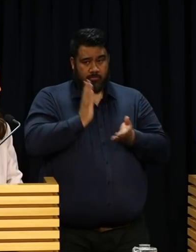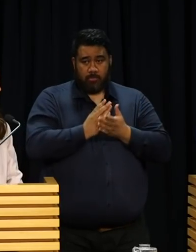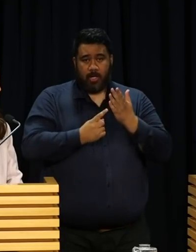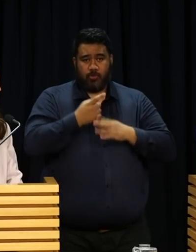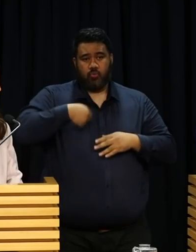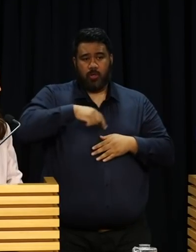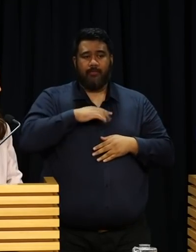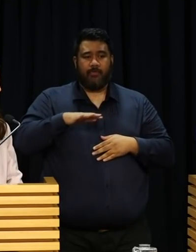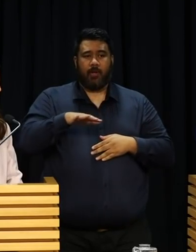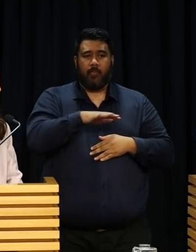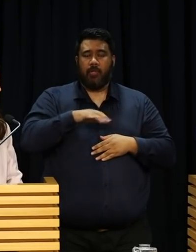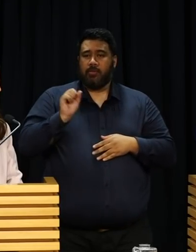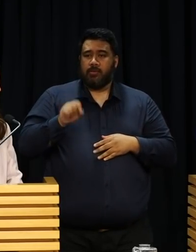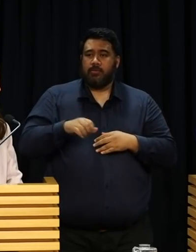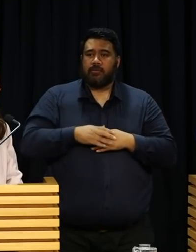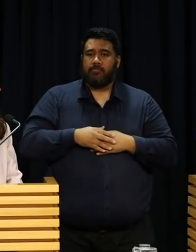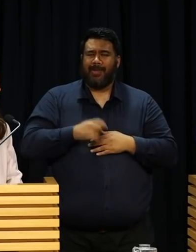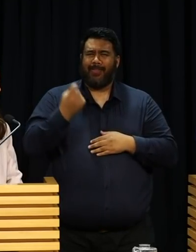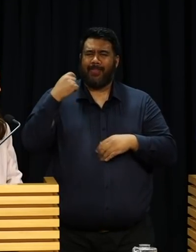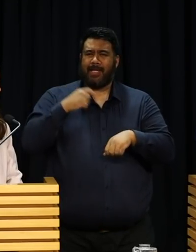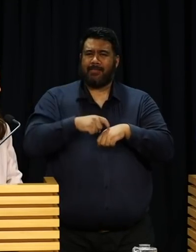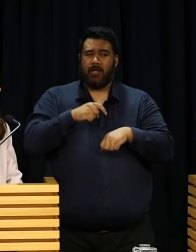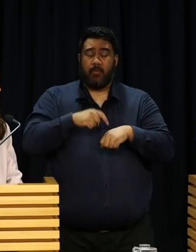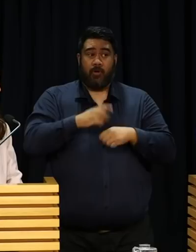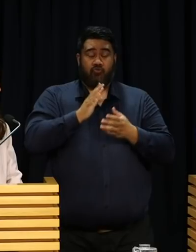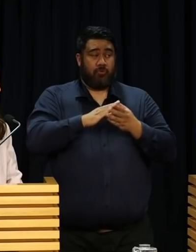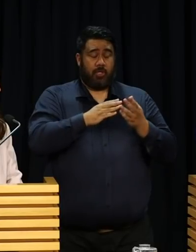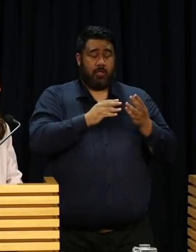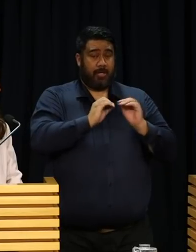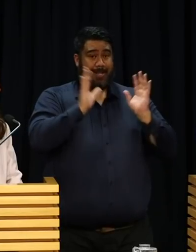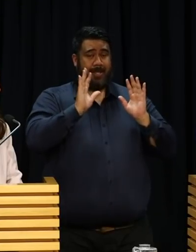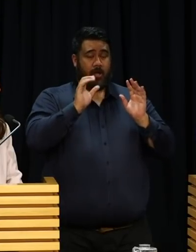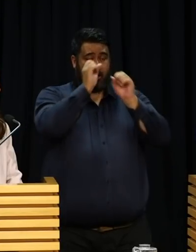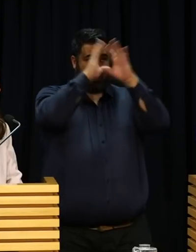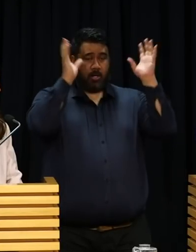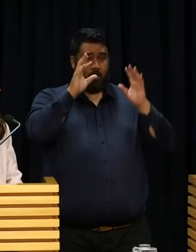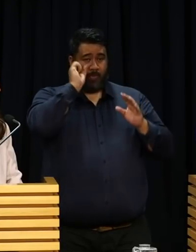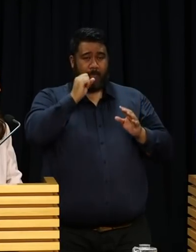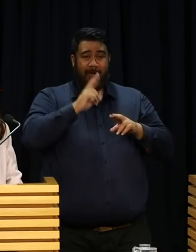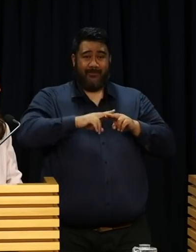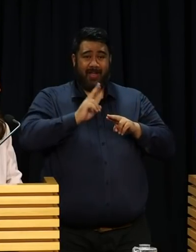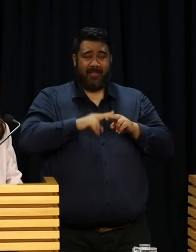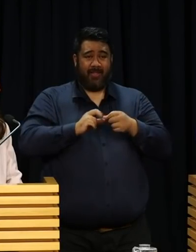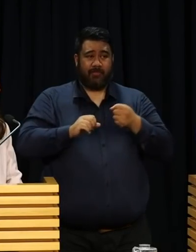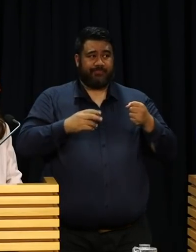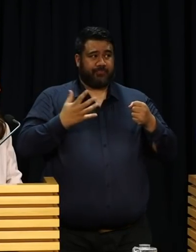morning, and the memories are etched in my memory of my father being helpless.